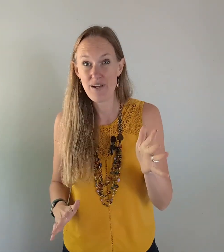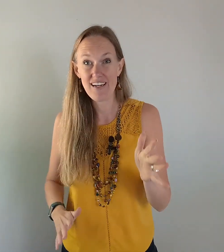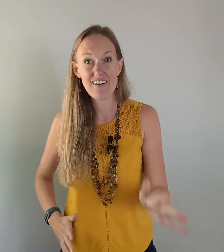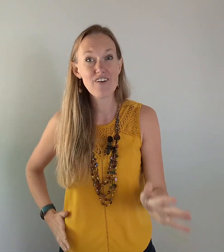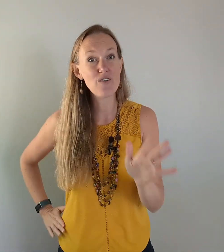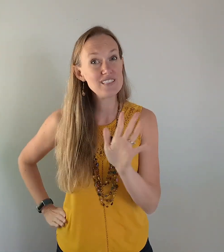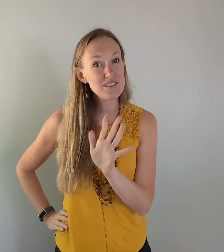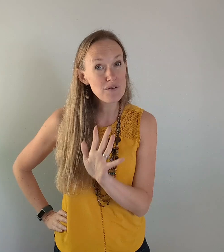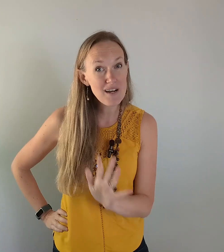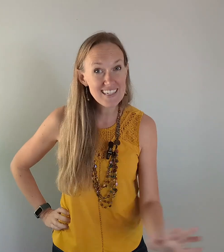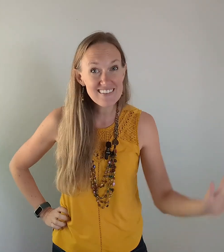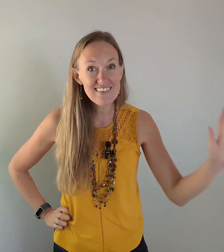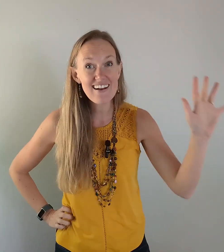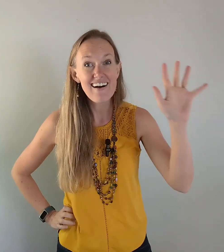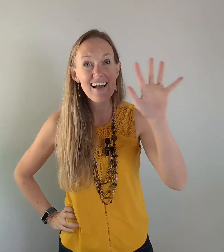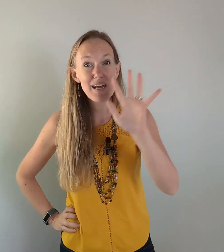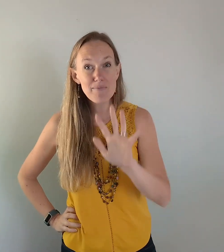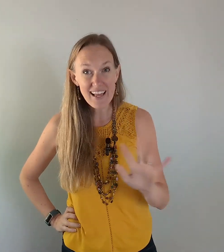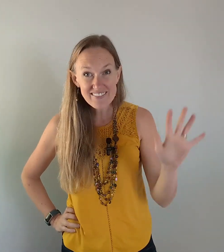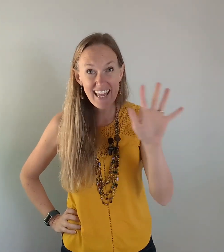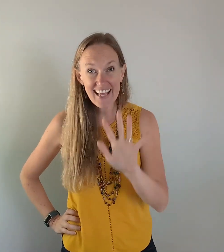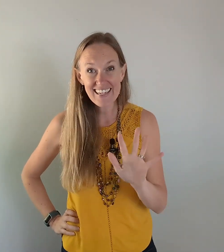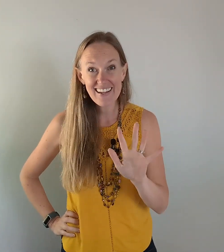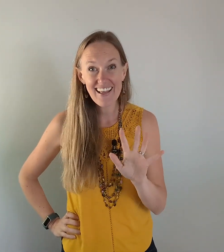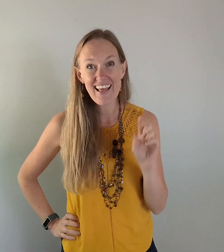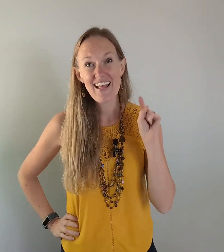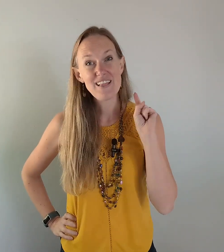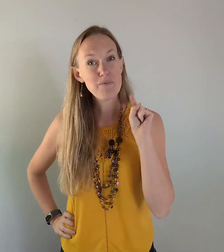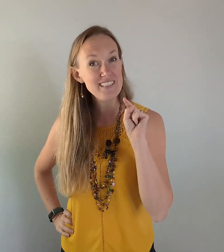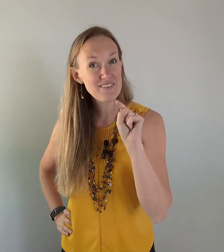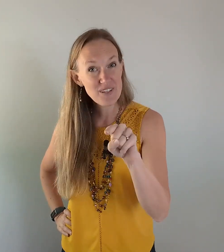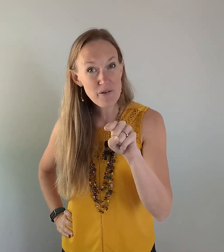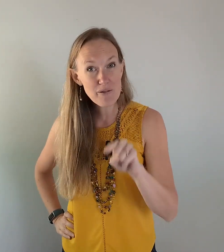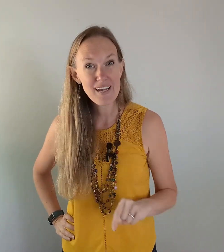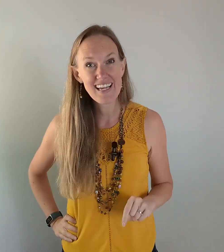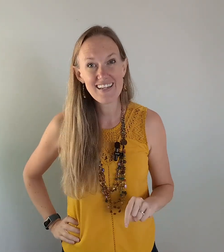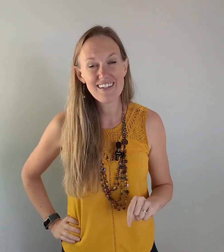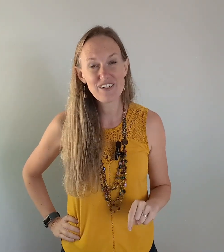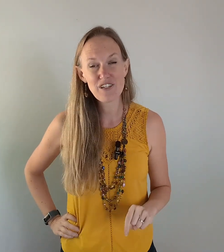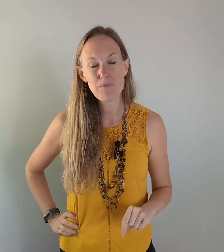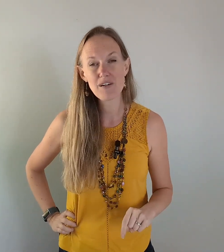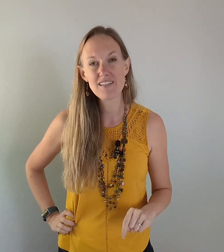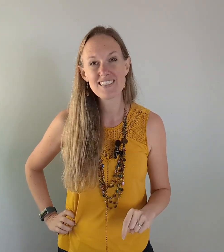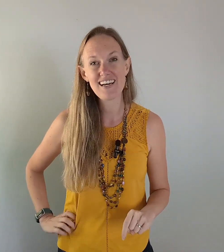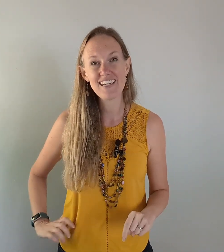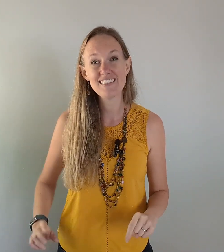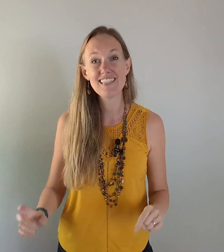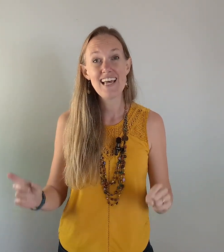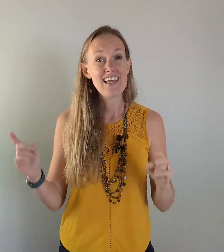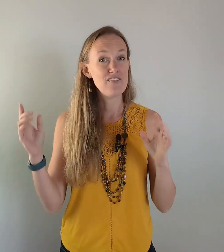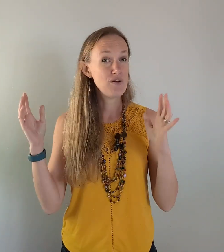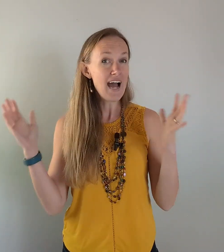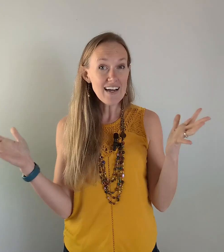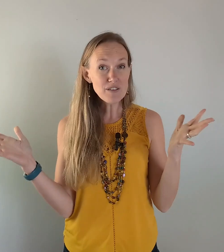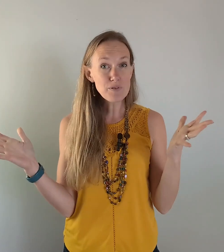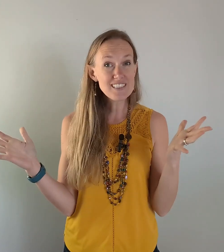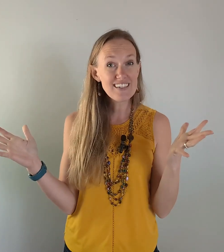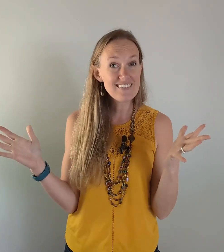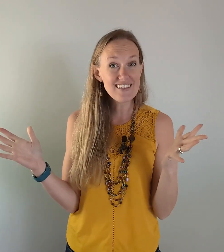it. Of course, the reminder that I am left-handed. That means if you are right-handed, you're going to mirror the signs. If you haven't printed out the